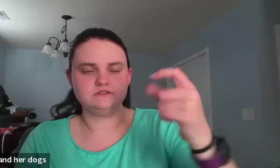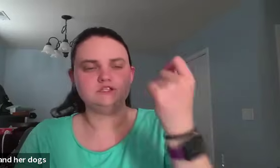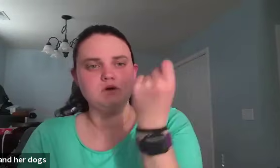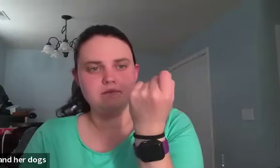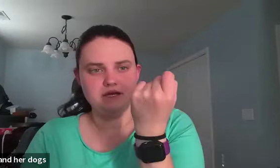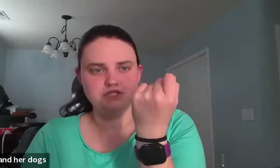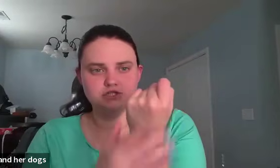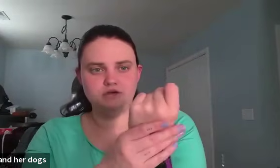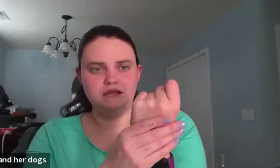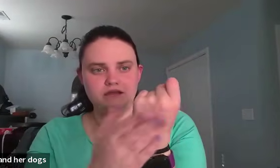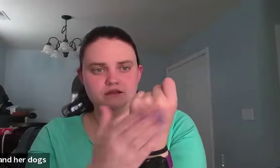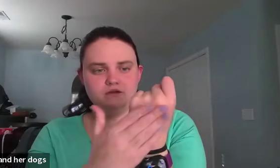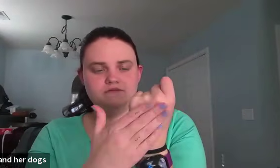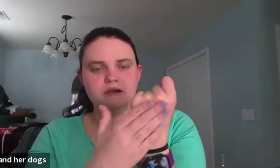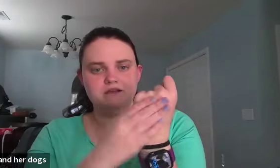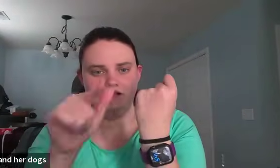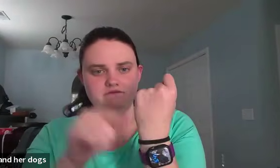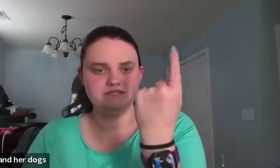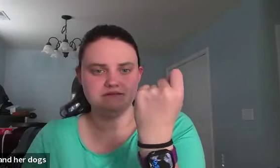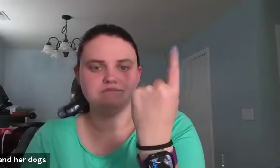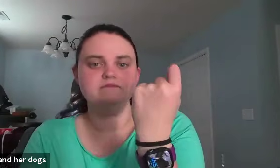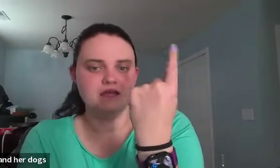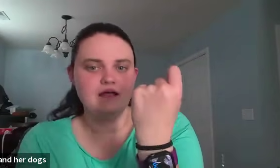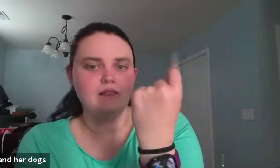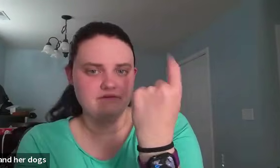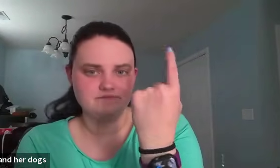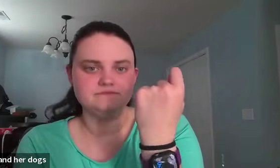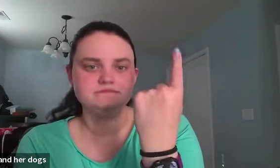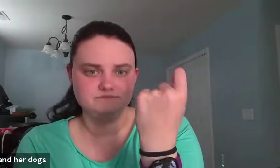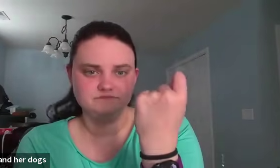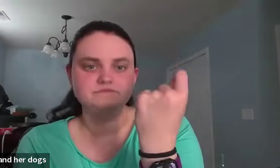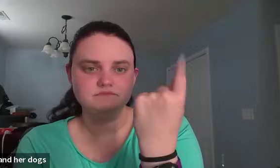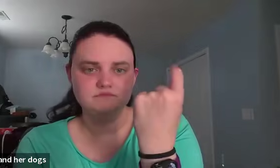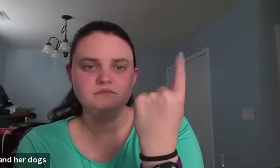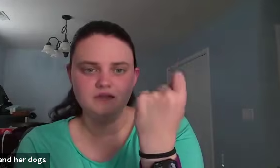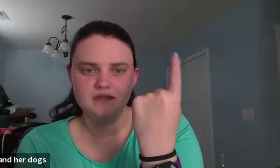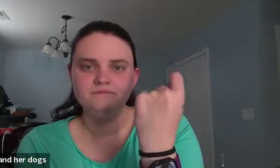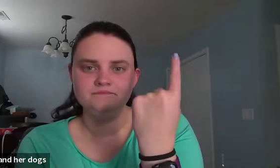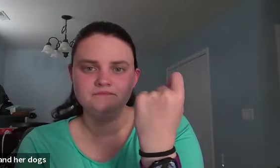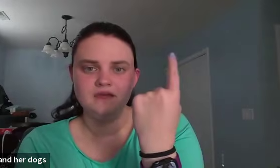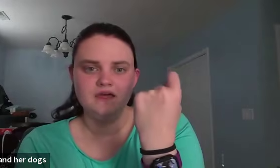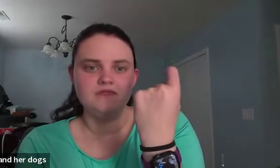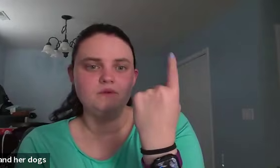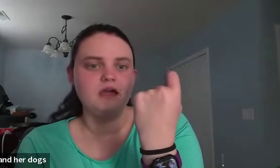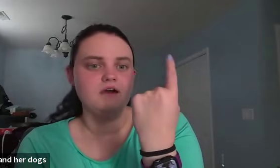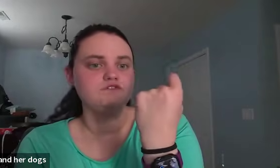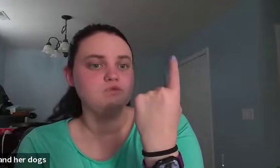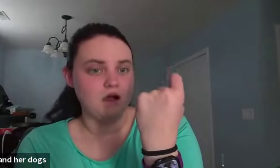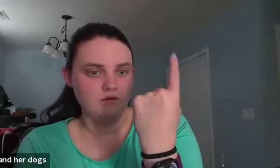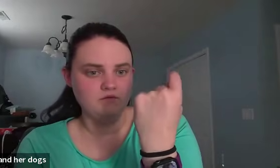So you want to make sure you have the back of your hand facing 11. Okay. Then we have